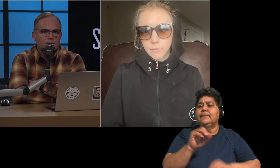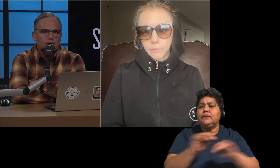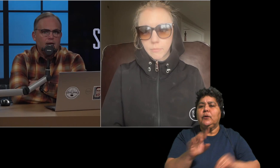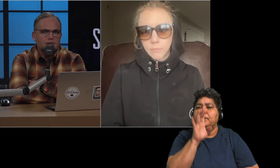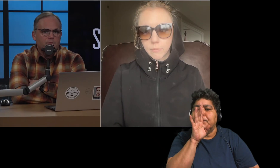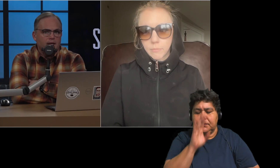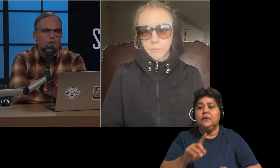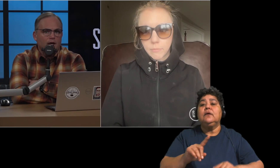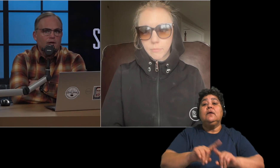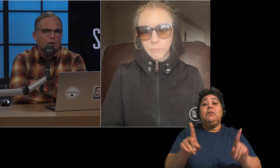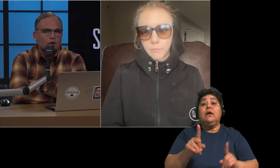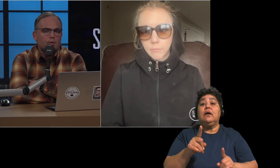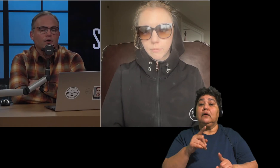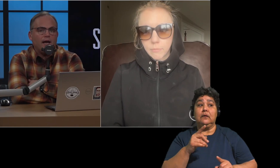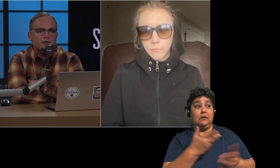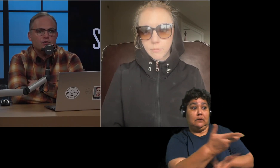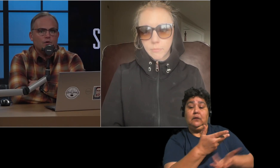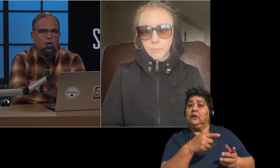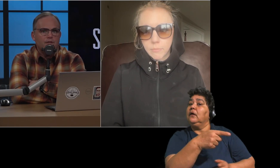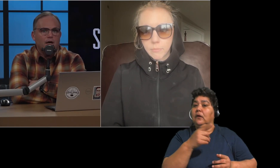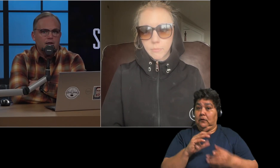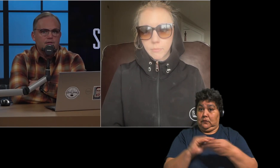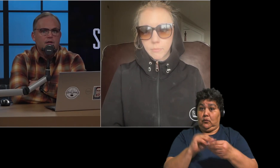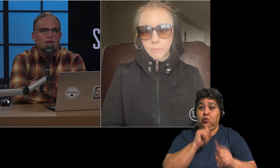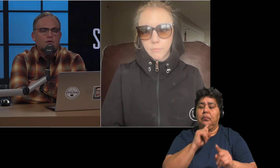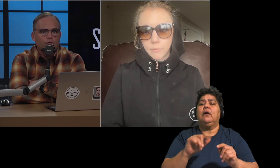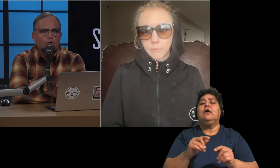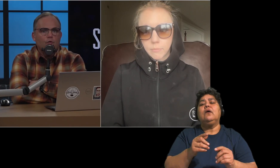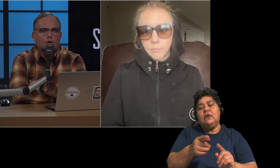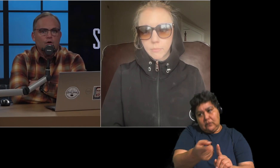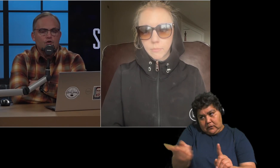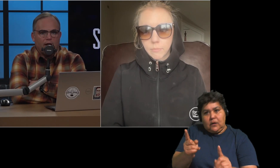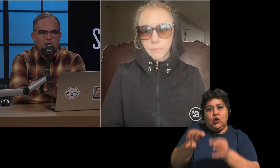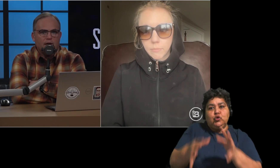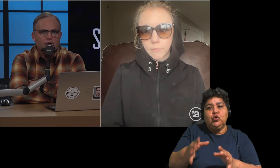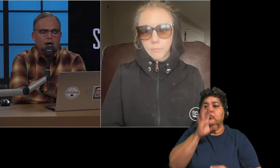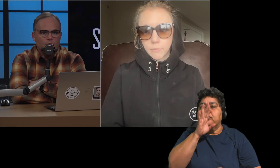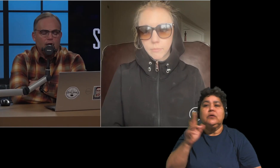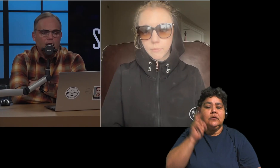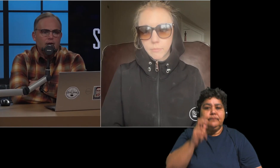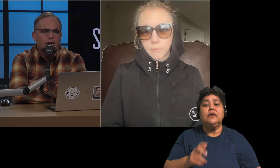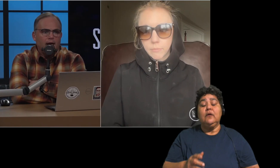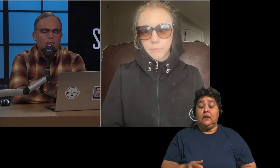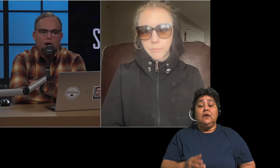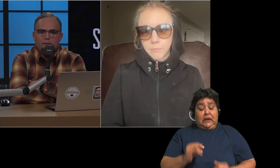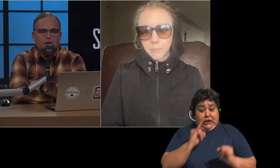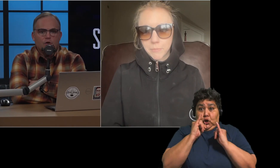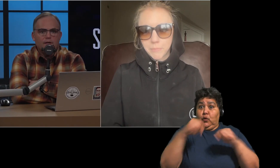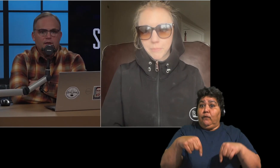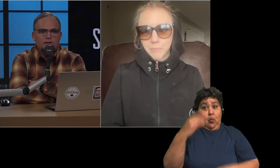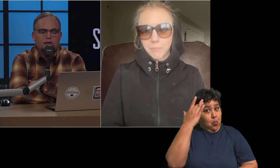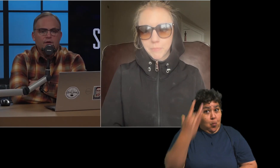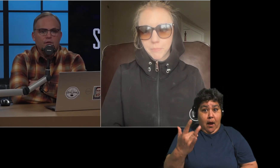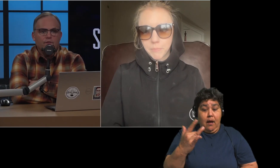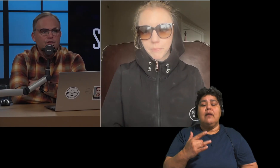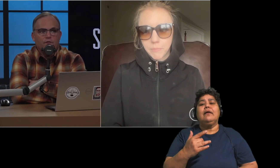we're going to be speaking directly to her, but her answers will come to us through her translator as well. And I wanted to make sure we